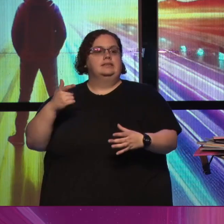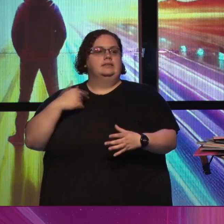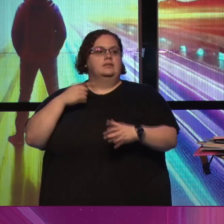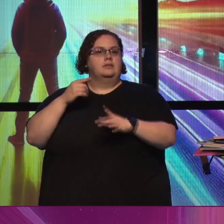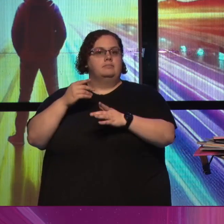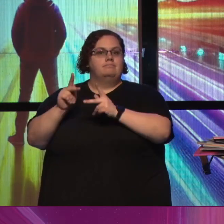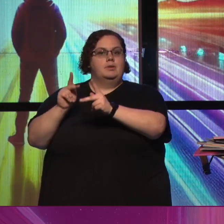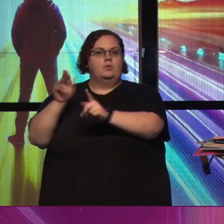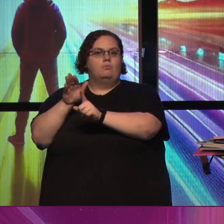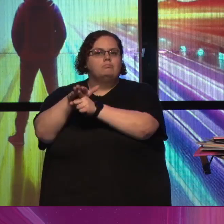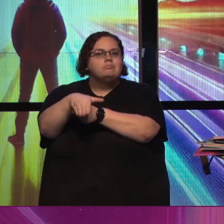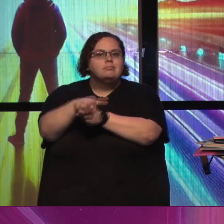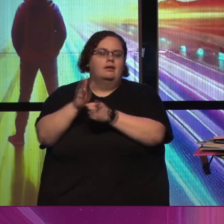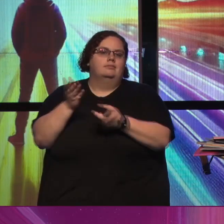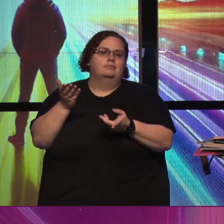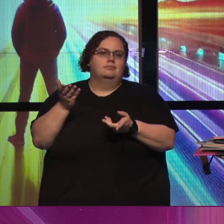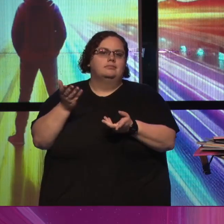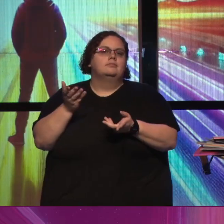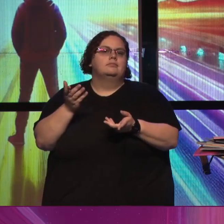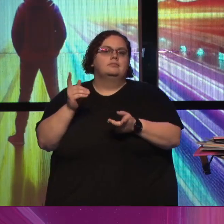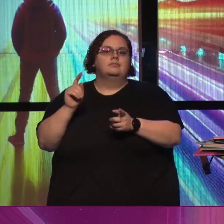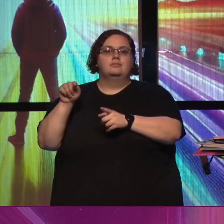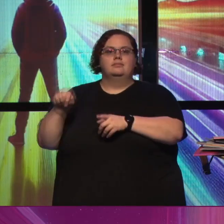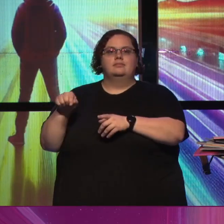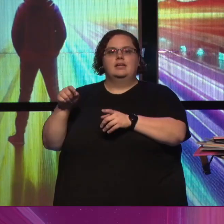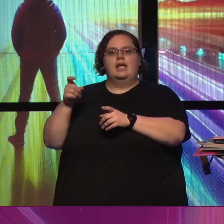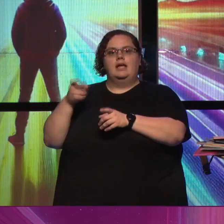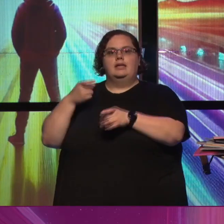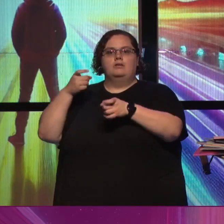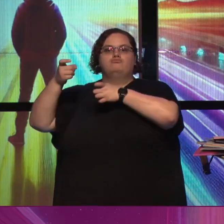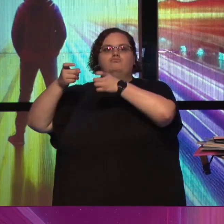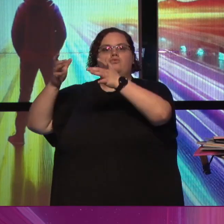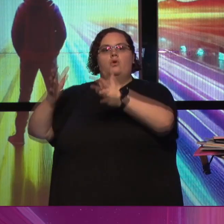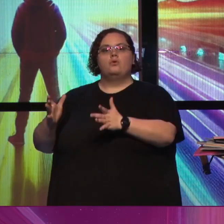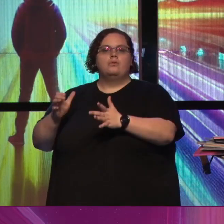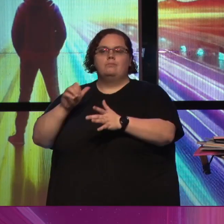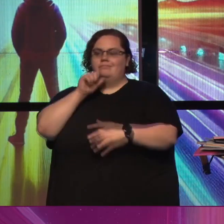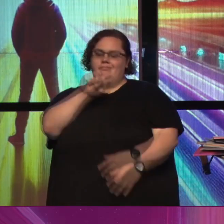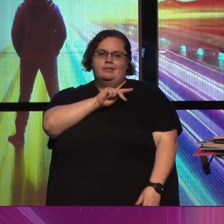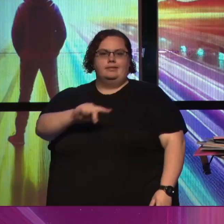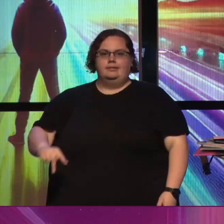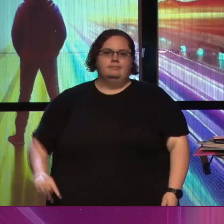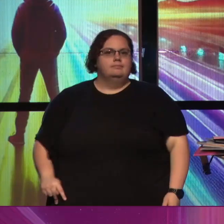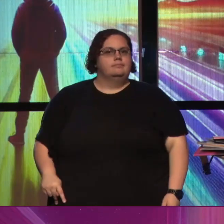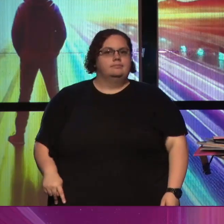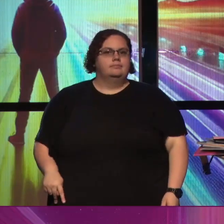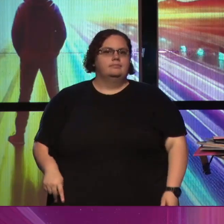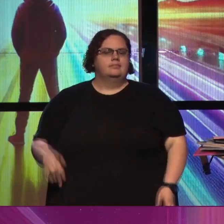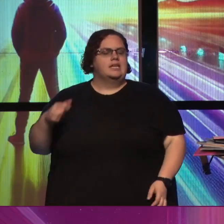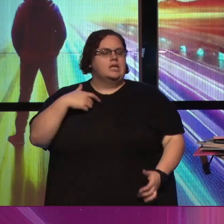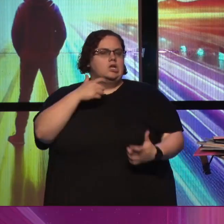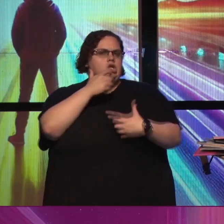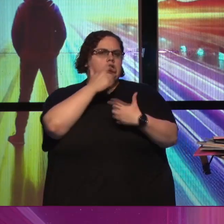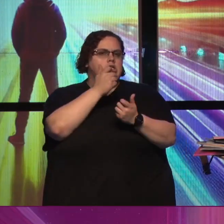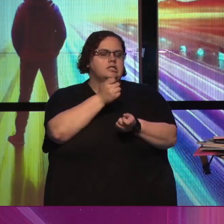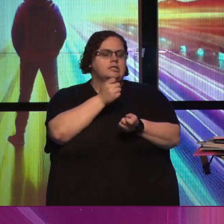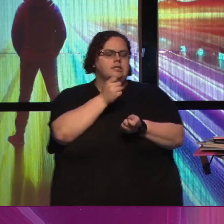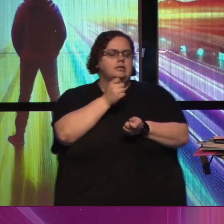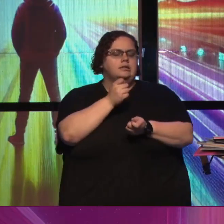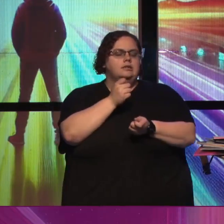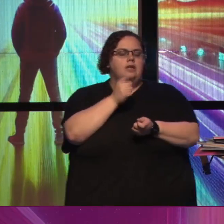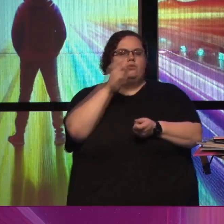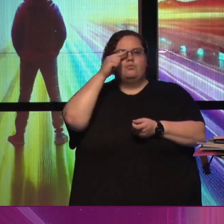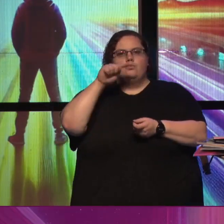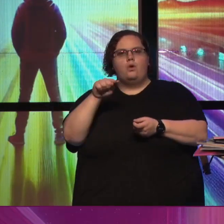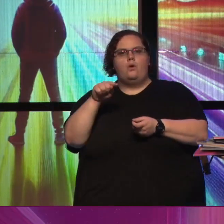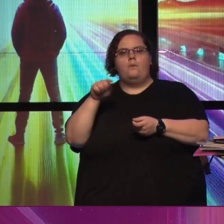oppression. Team Dragon needs an emperor and not a king. It's very interesting that Rome